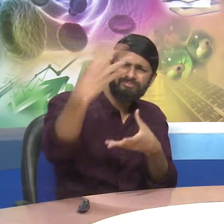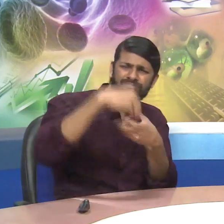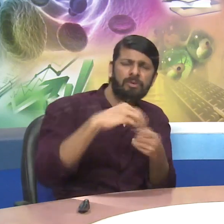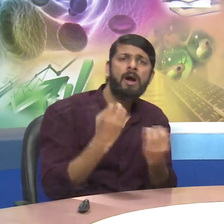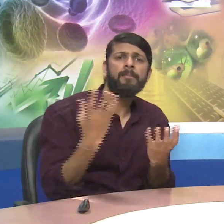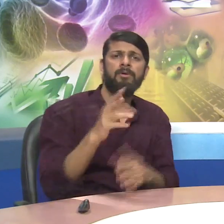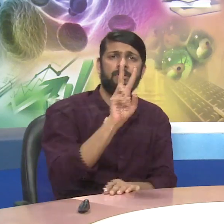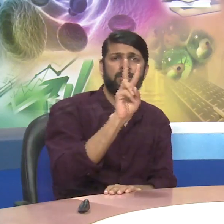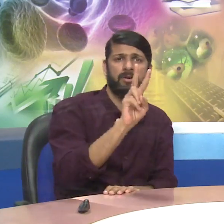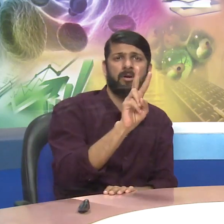consisted of